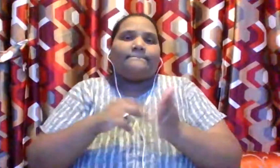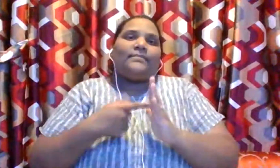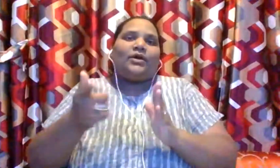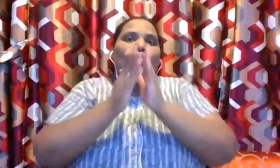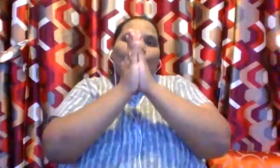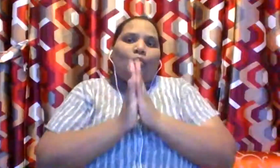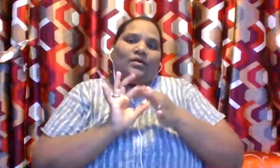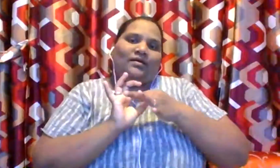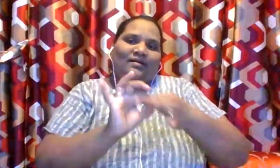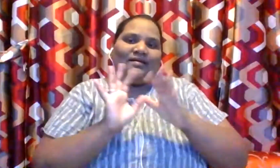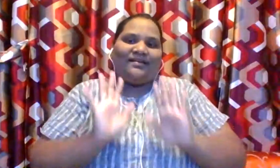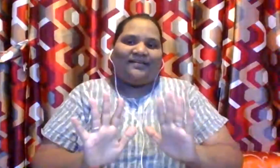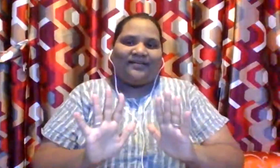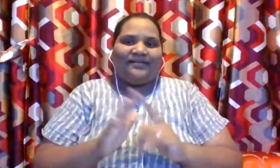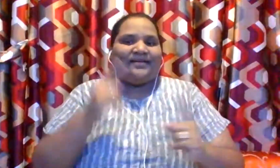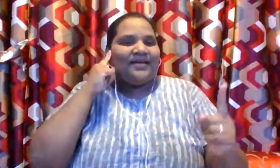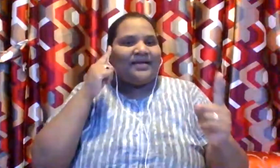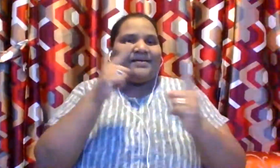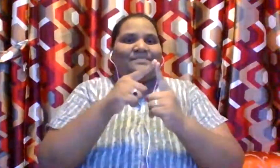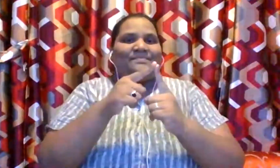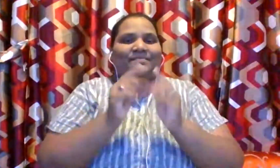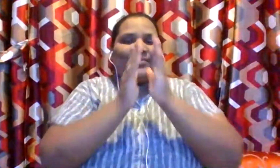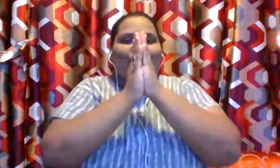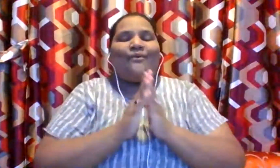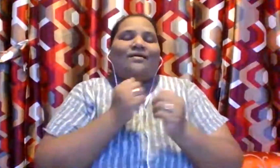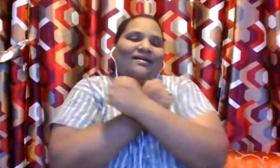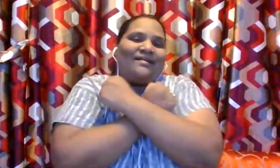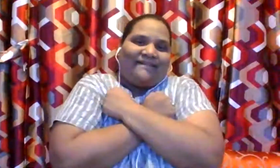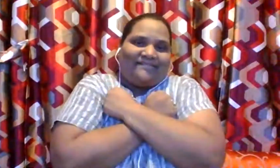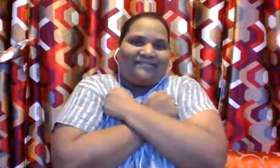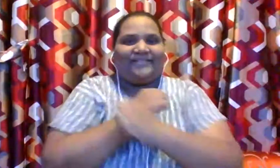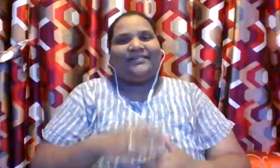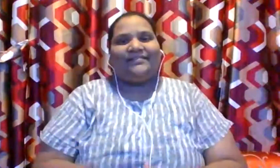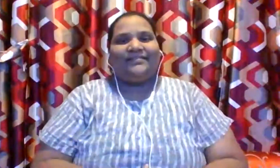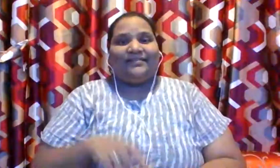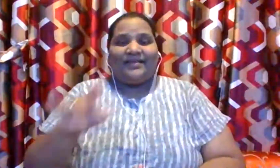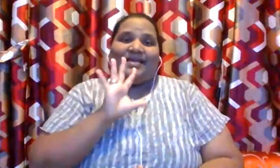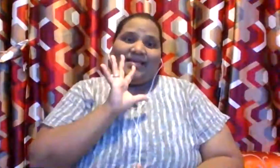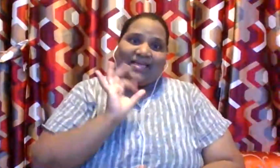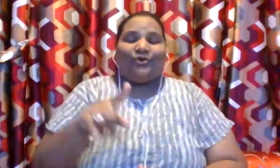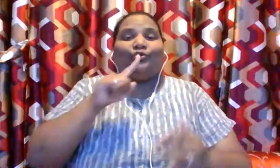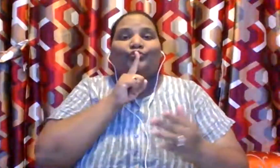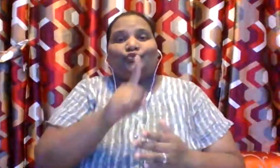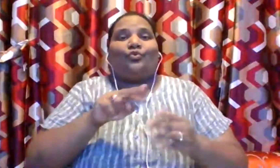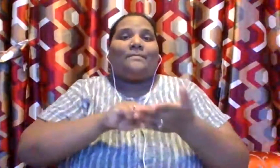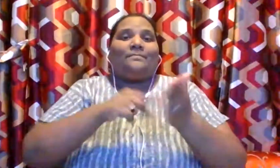purpose of developing our love of God. That is the actual true meaning of religion as given by